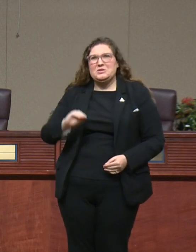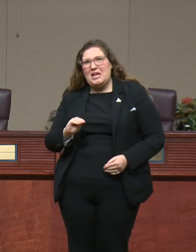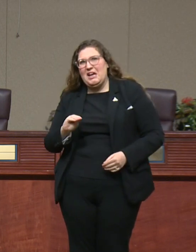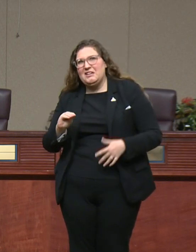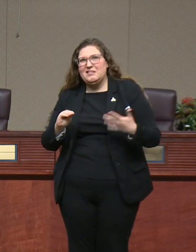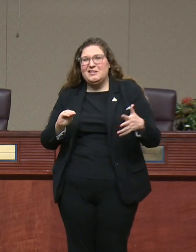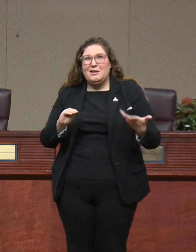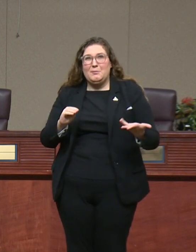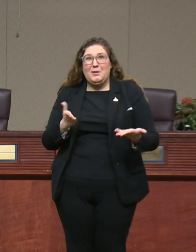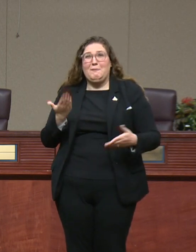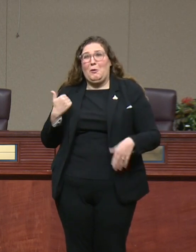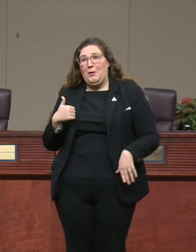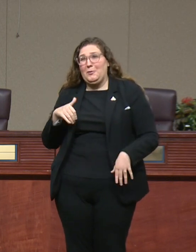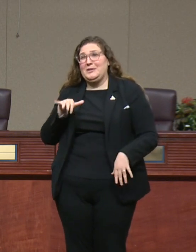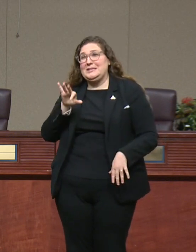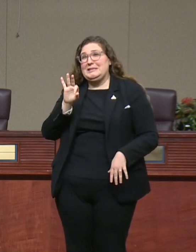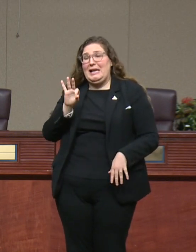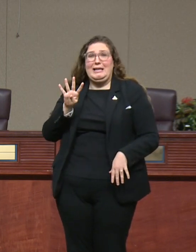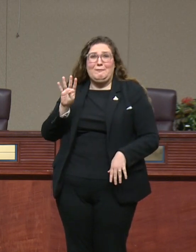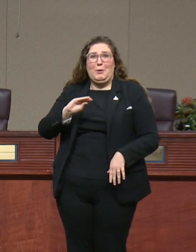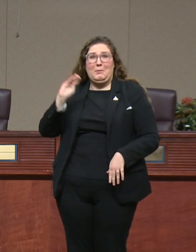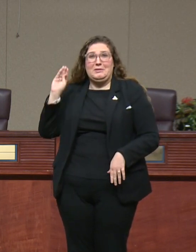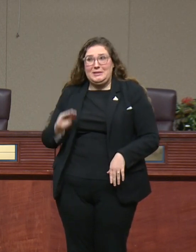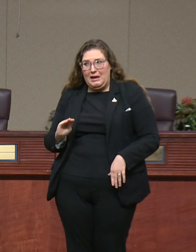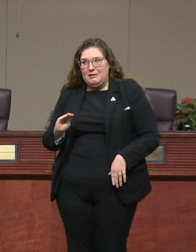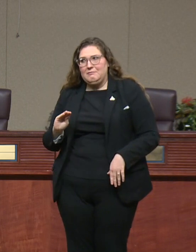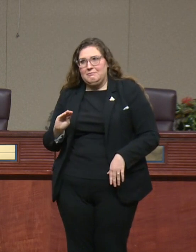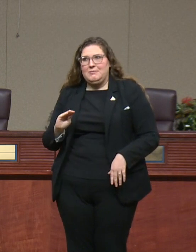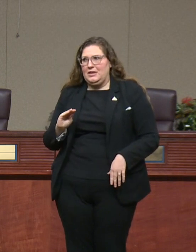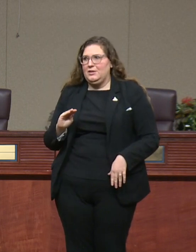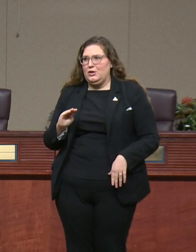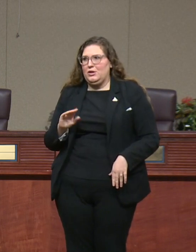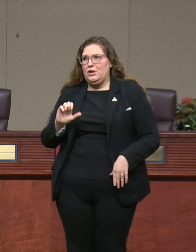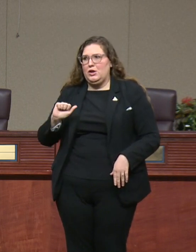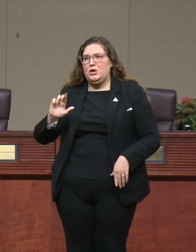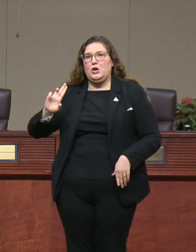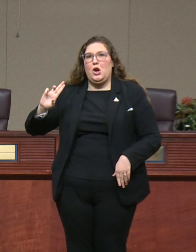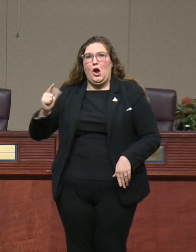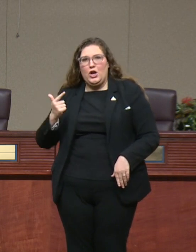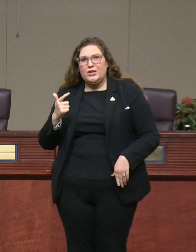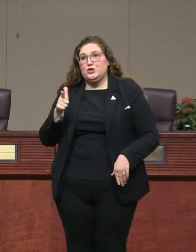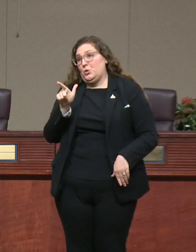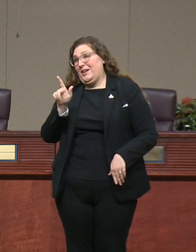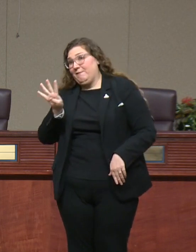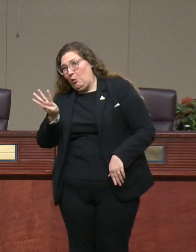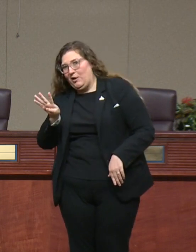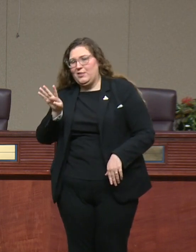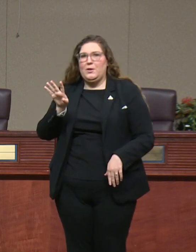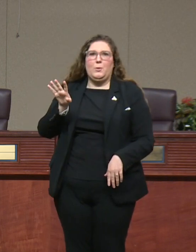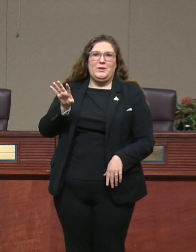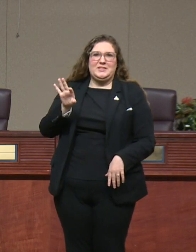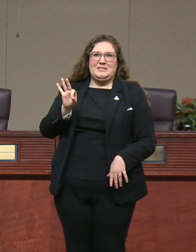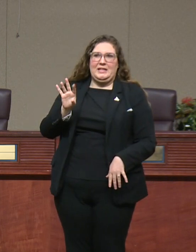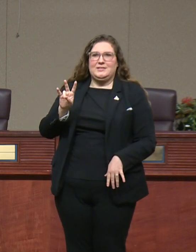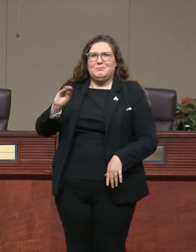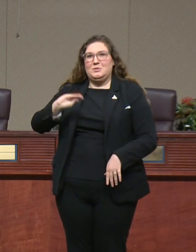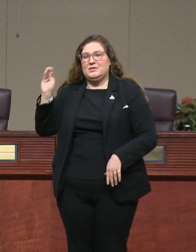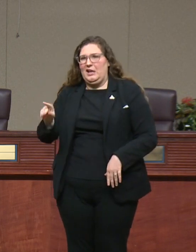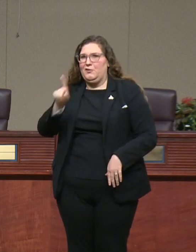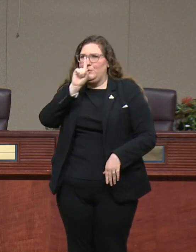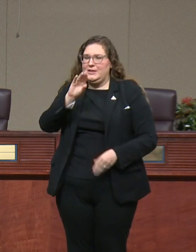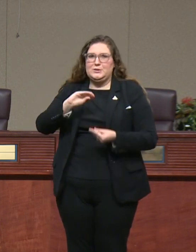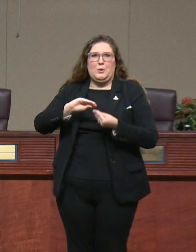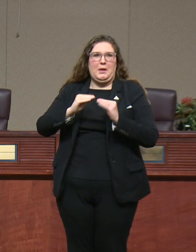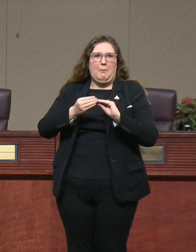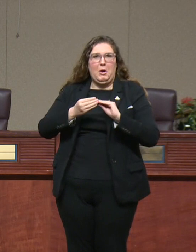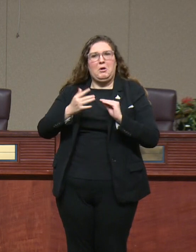94% on August 24th, 95% on August 27th. Today is a 96%. And that goes